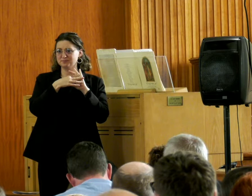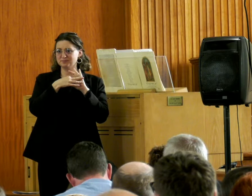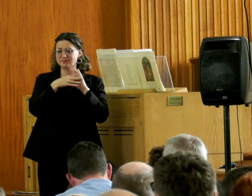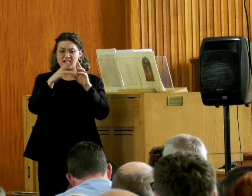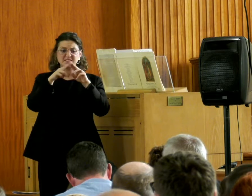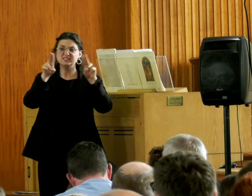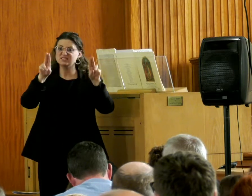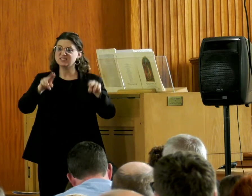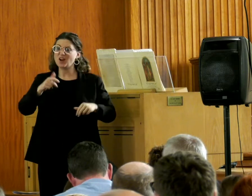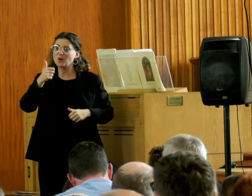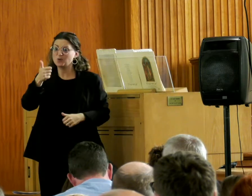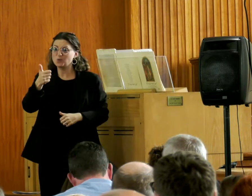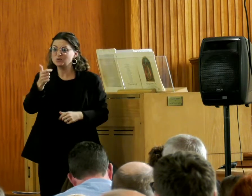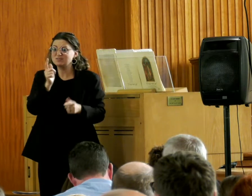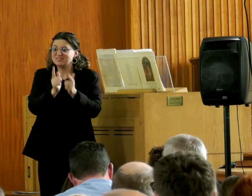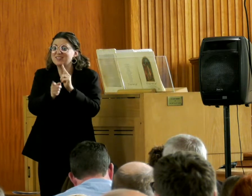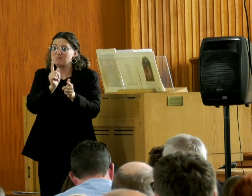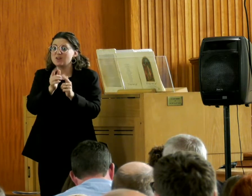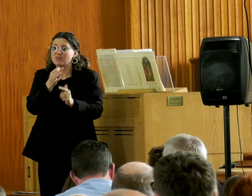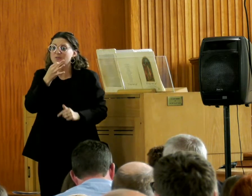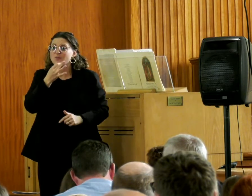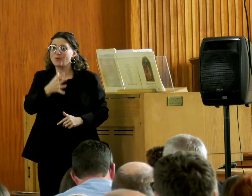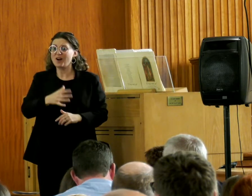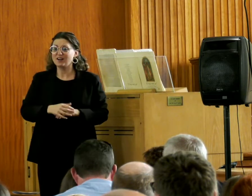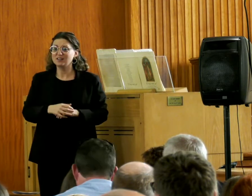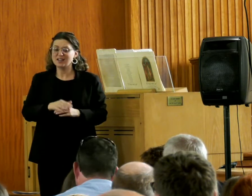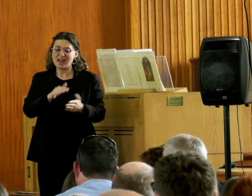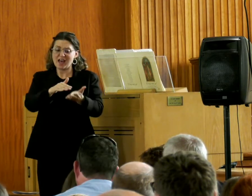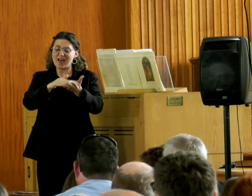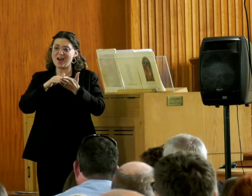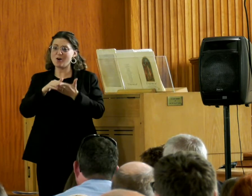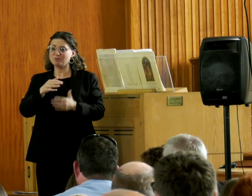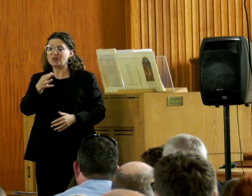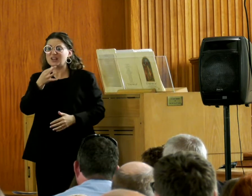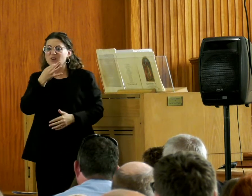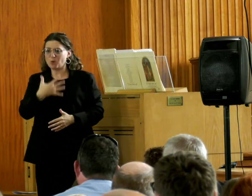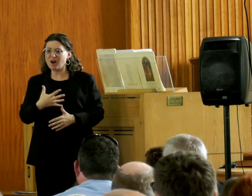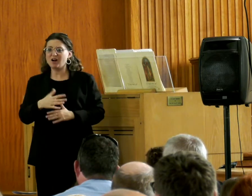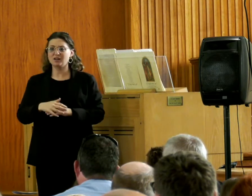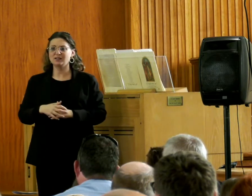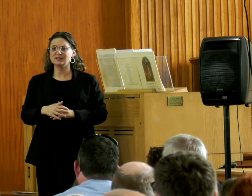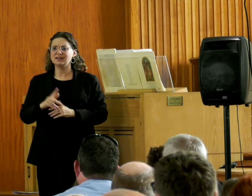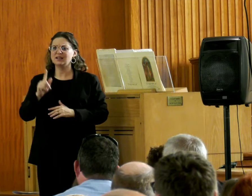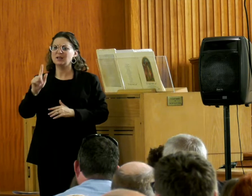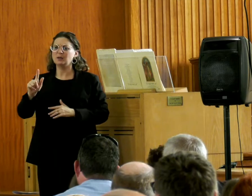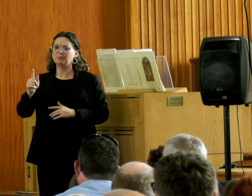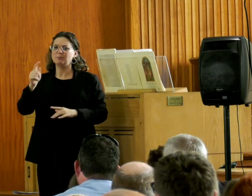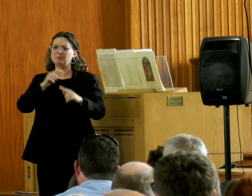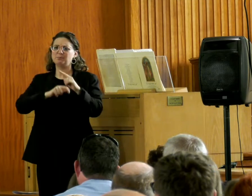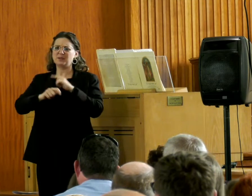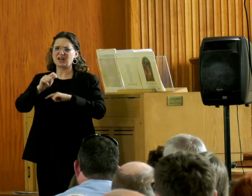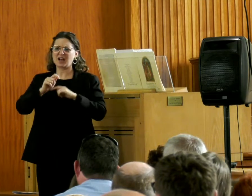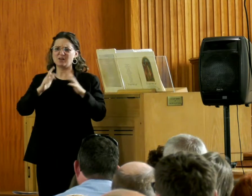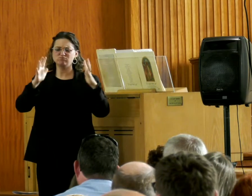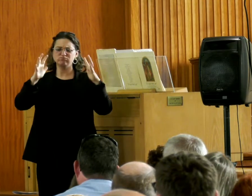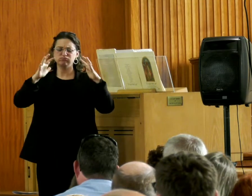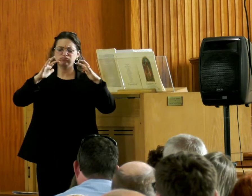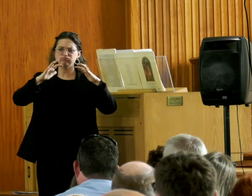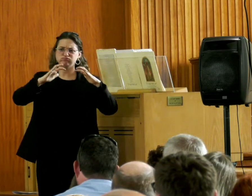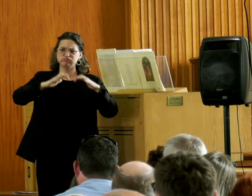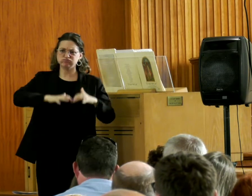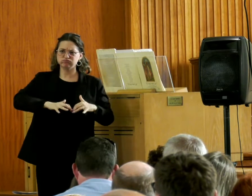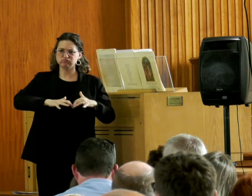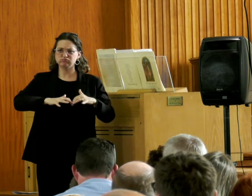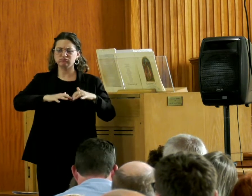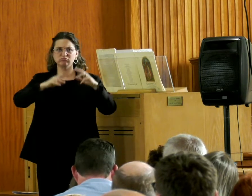Tents are good for a purpose and helpful for a season, but they can wear out. The fabric